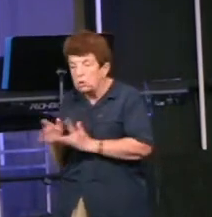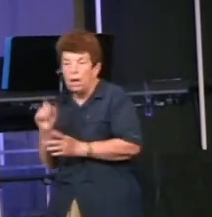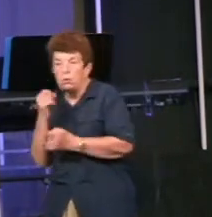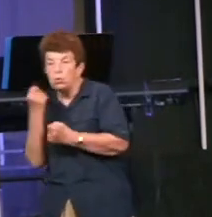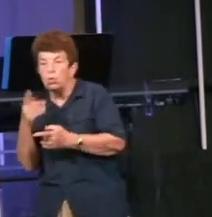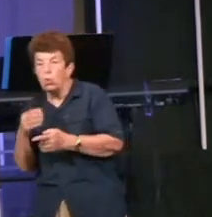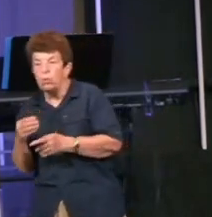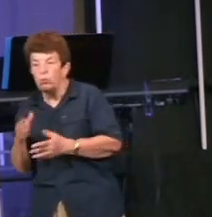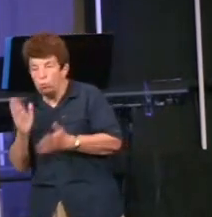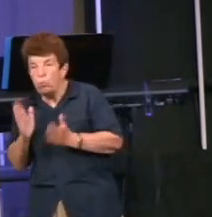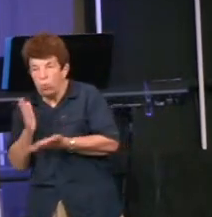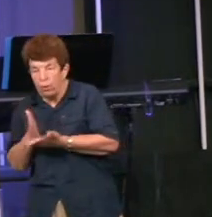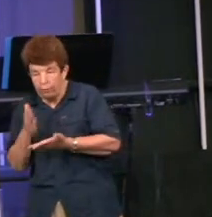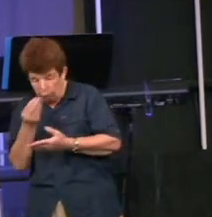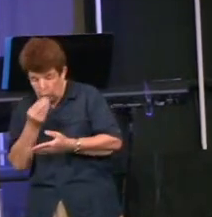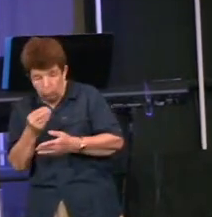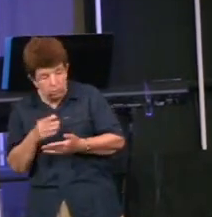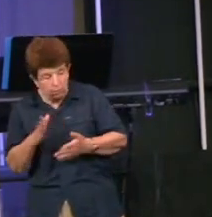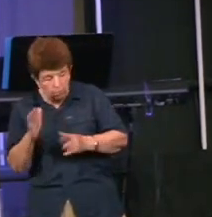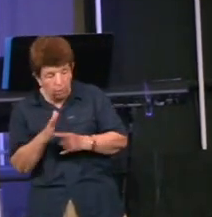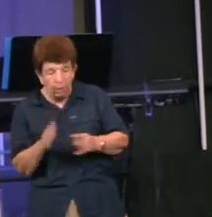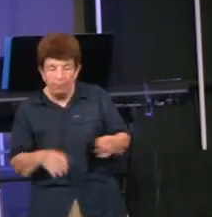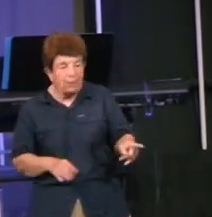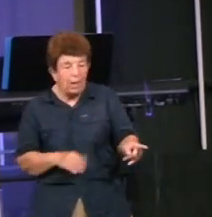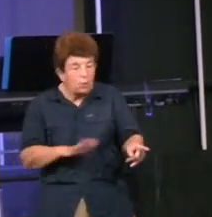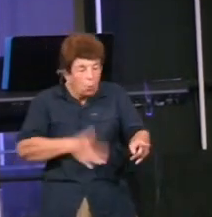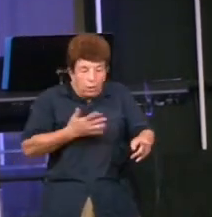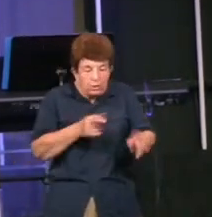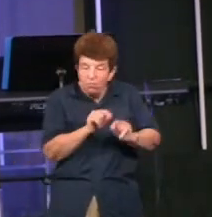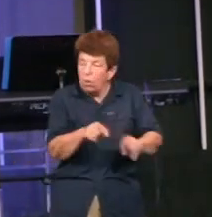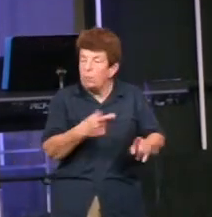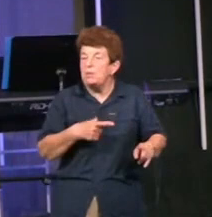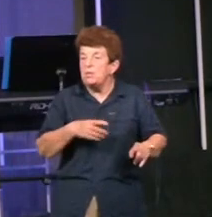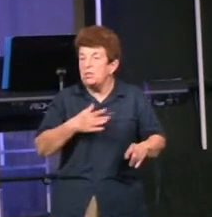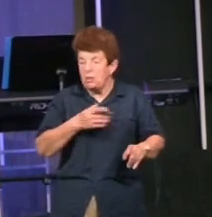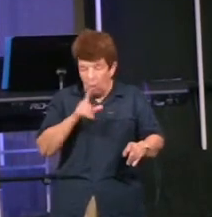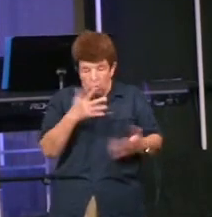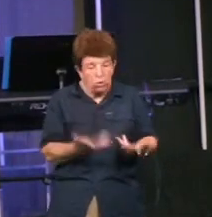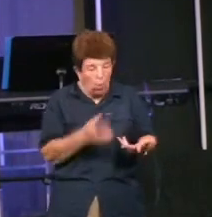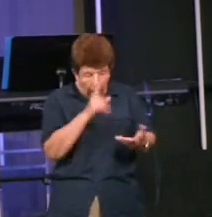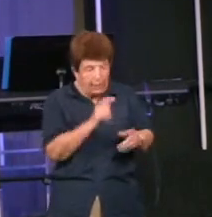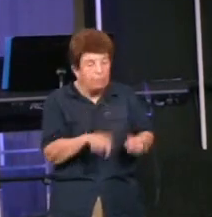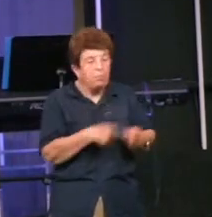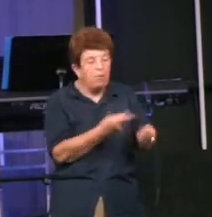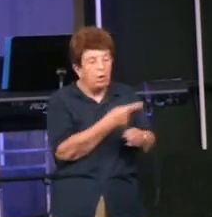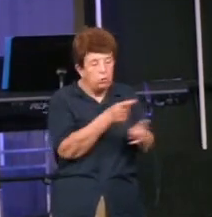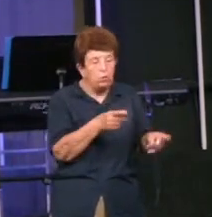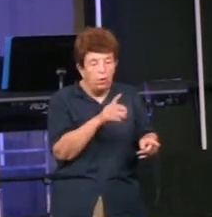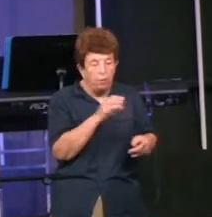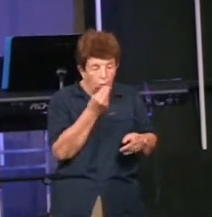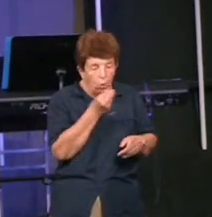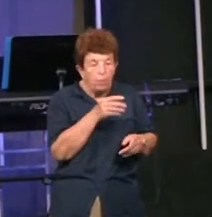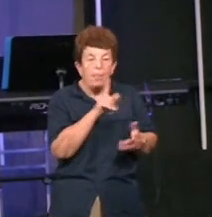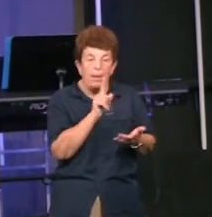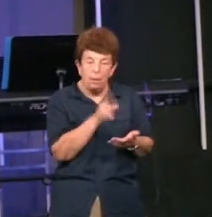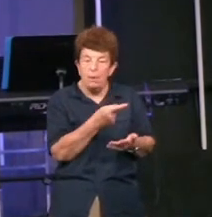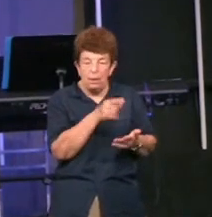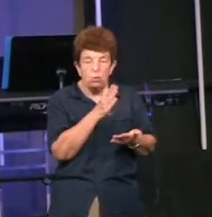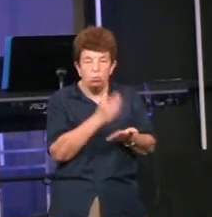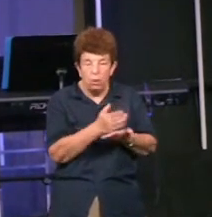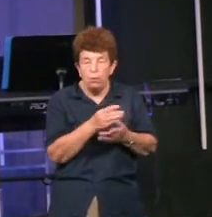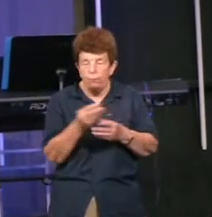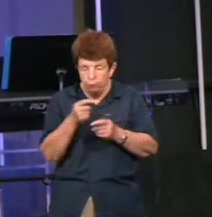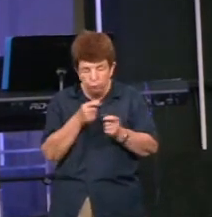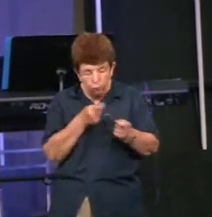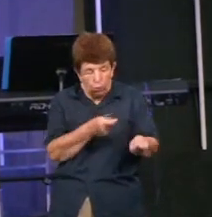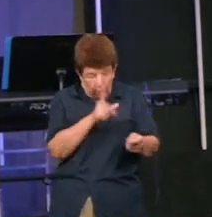he fed them the day before. But he says, don't follow me for that. There's food that will sustain you into eternal